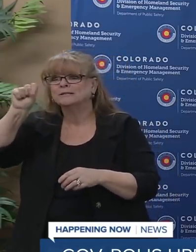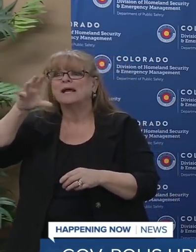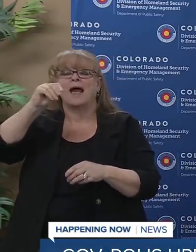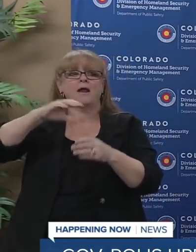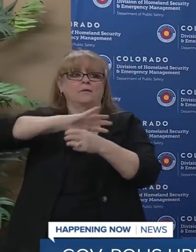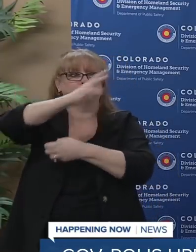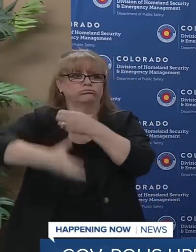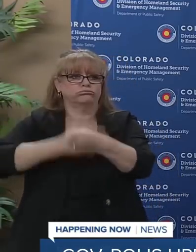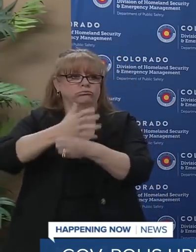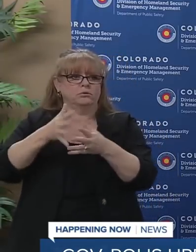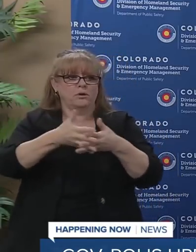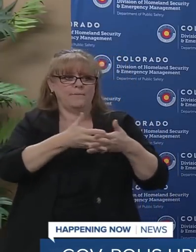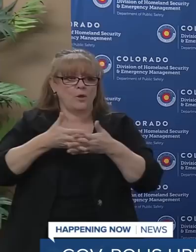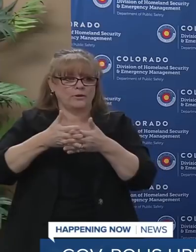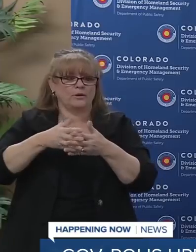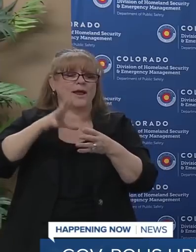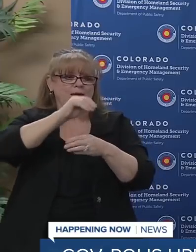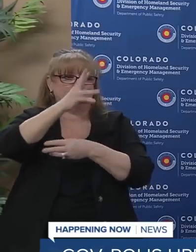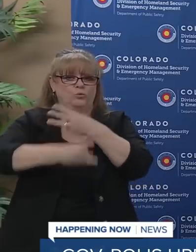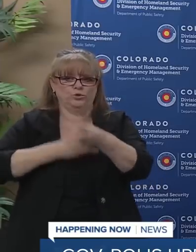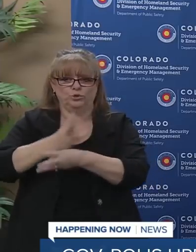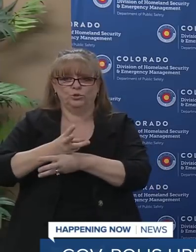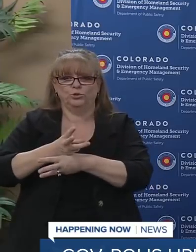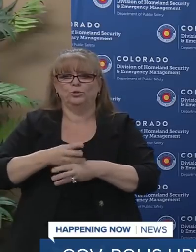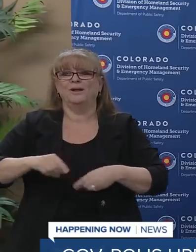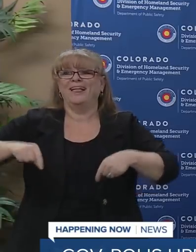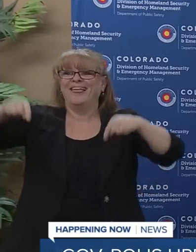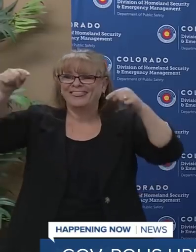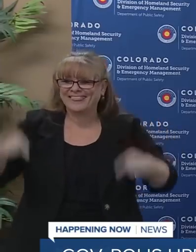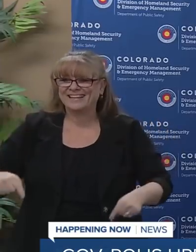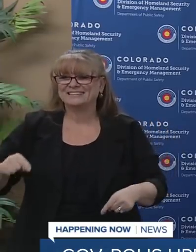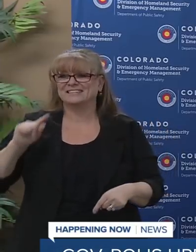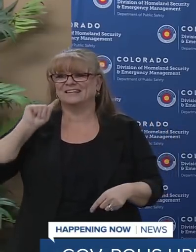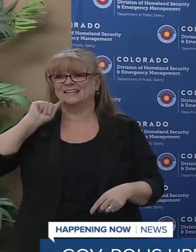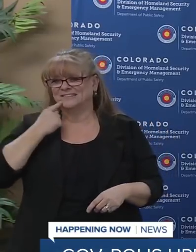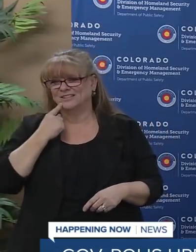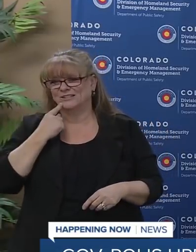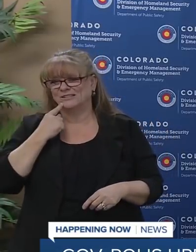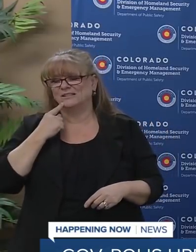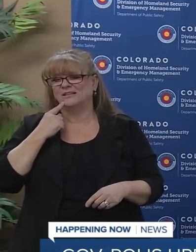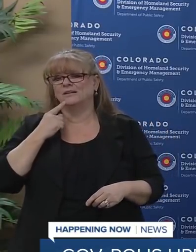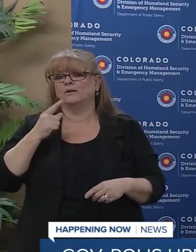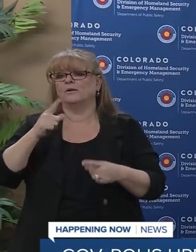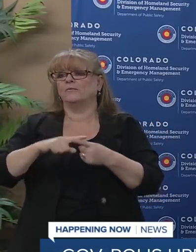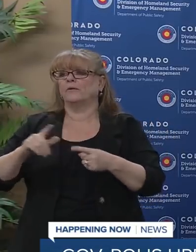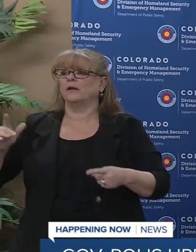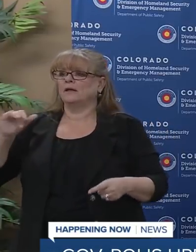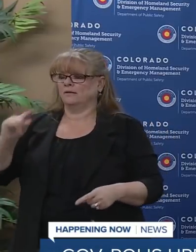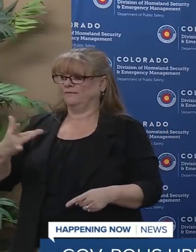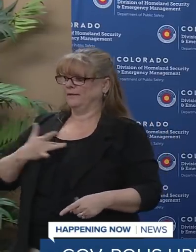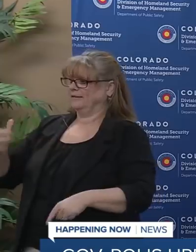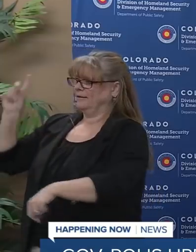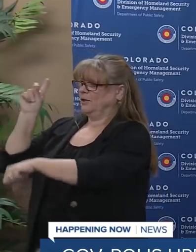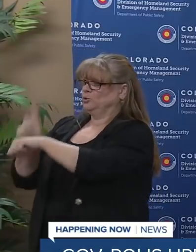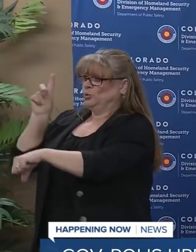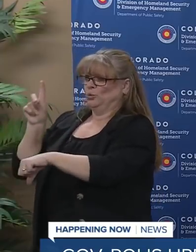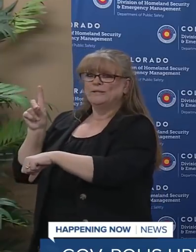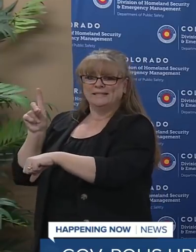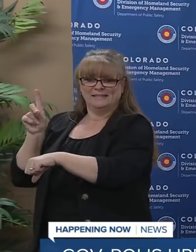So take this seriously. We need to take this as our patriotic duty to stay home, to stop the